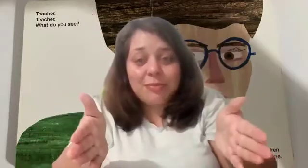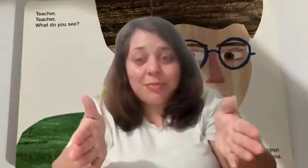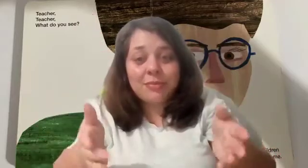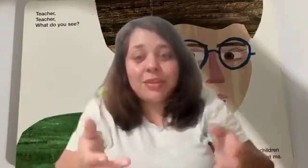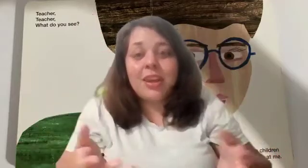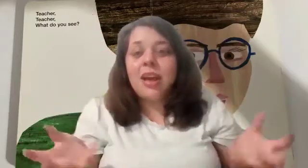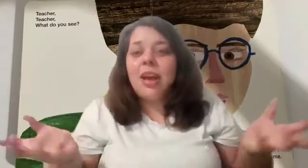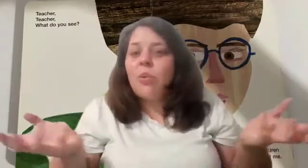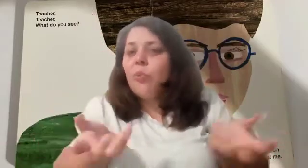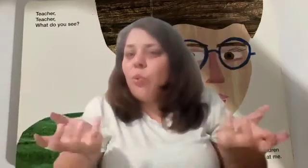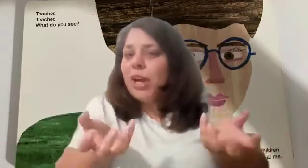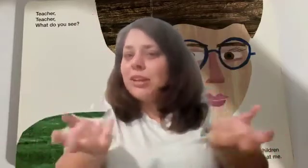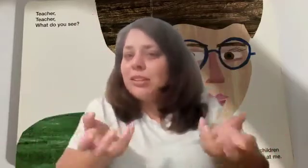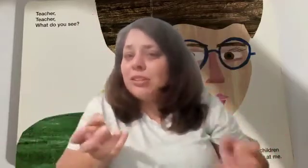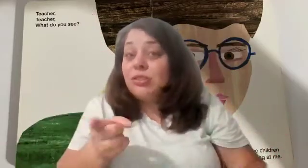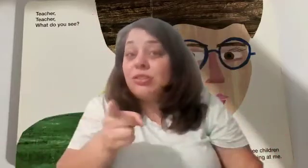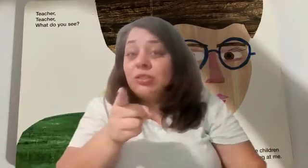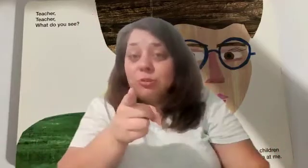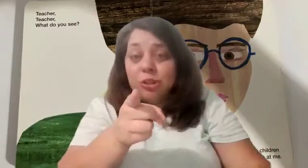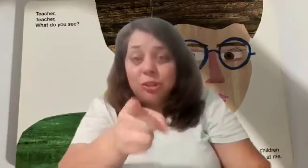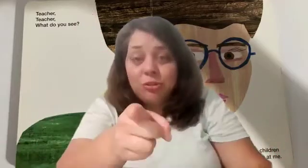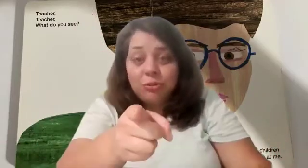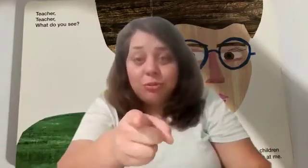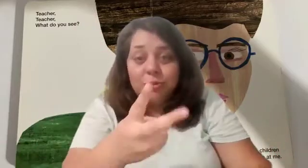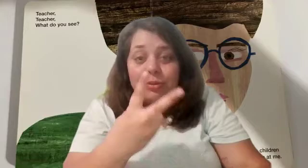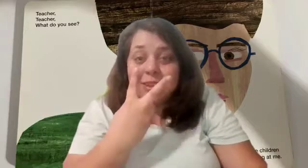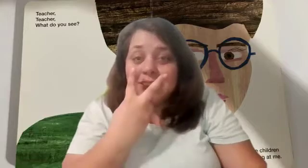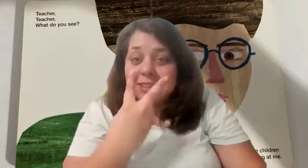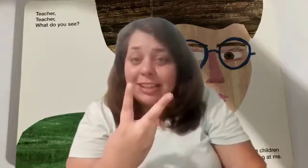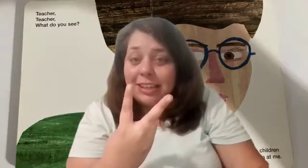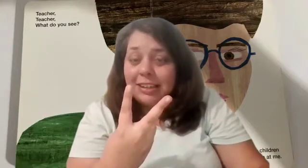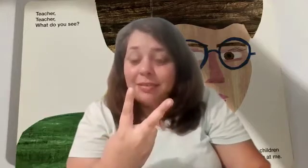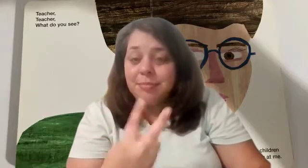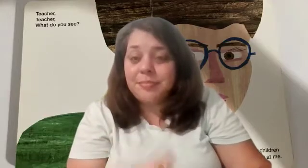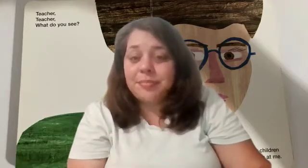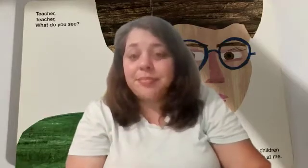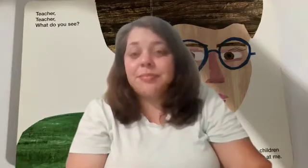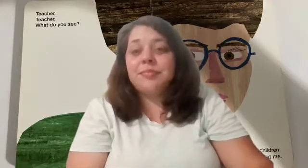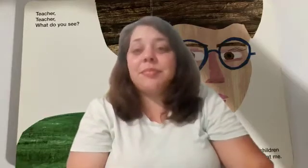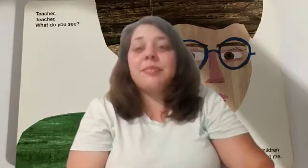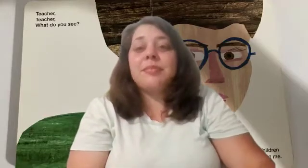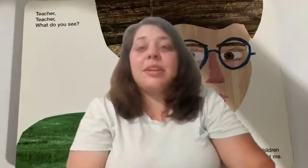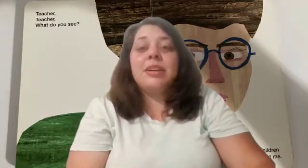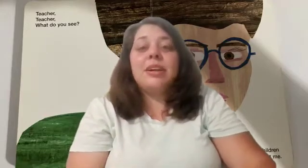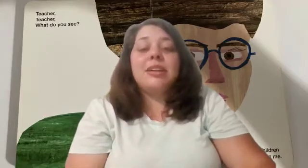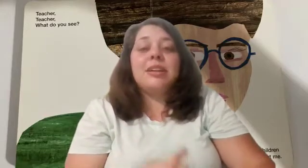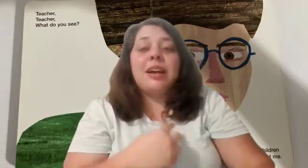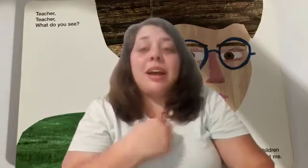teacher. What do you see?